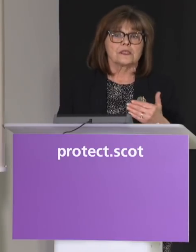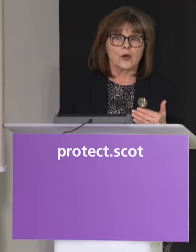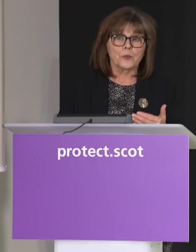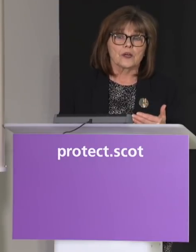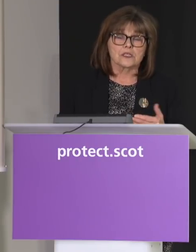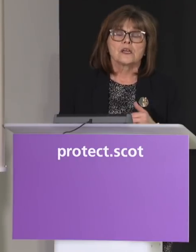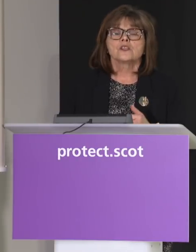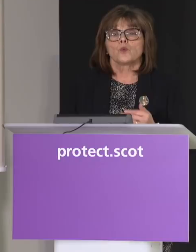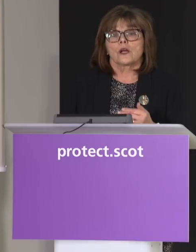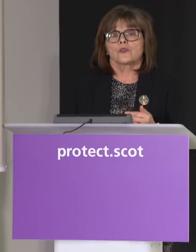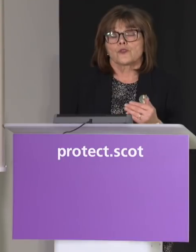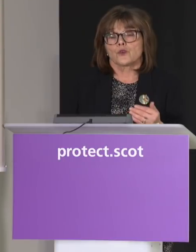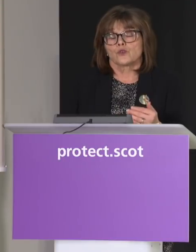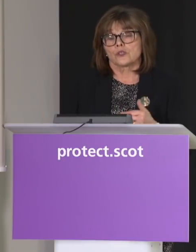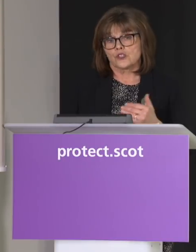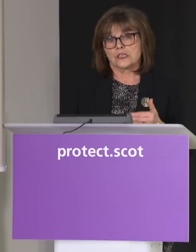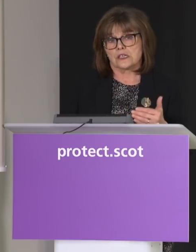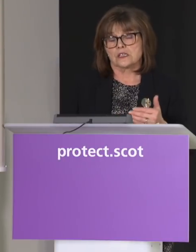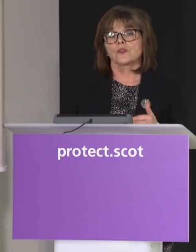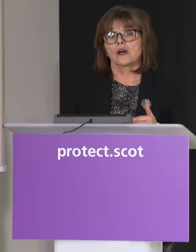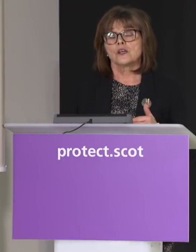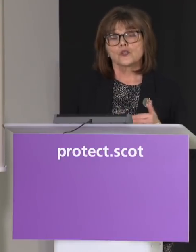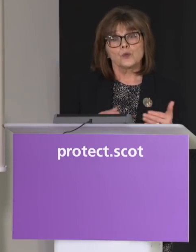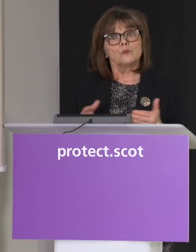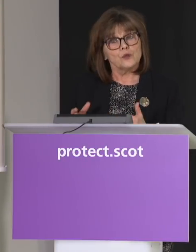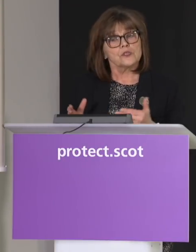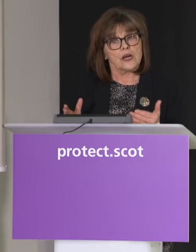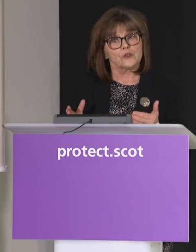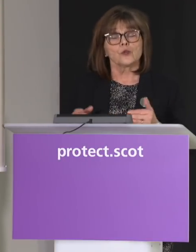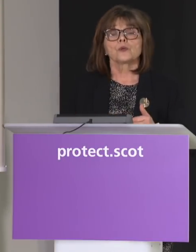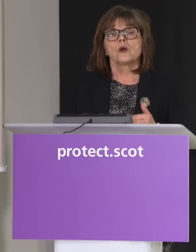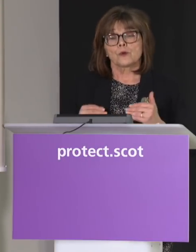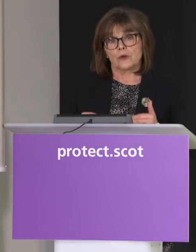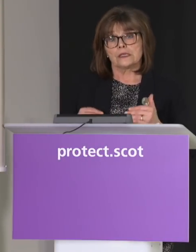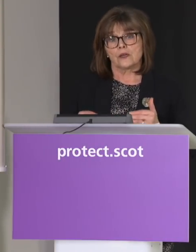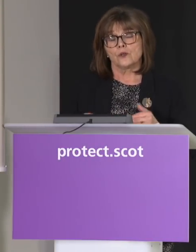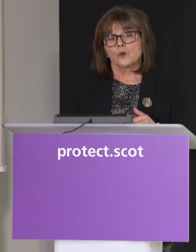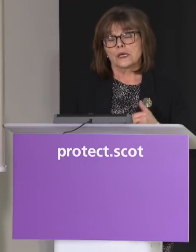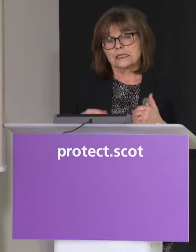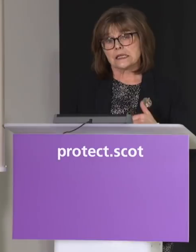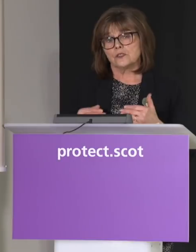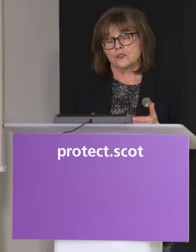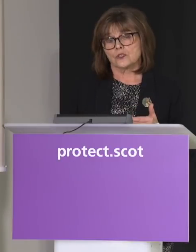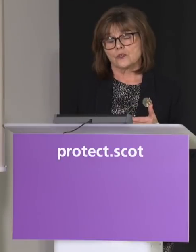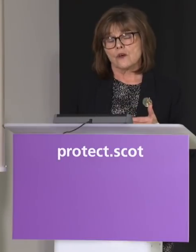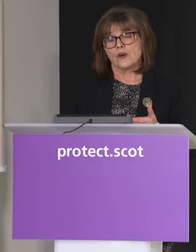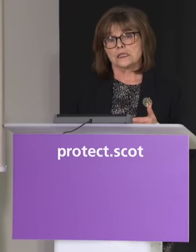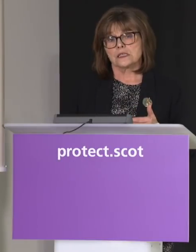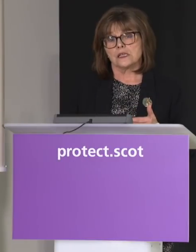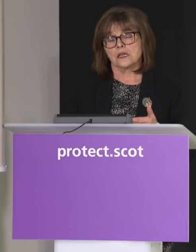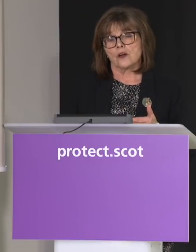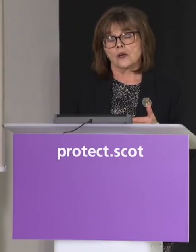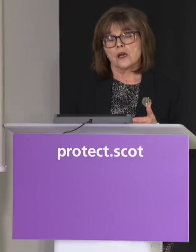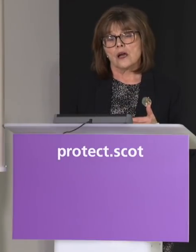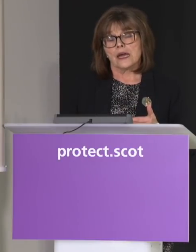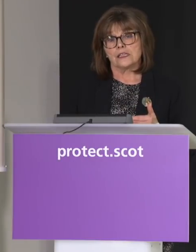cooperating and helping us to work through the logistics of that. So we'll move to that group, but right now we continue to